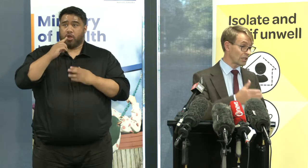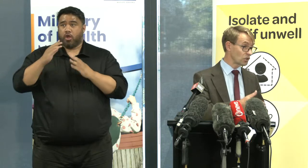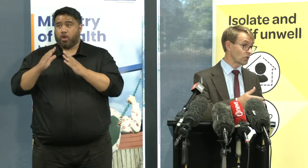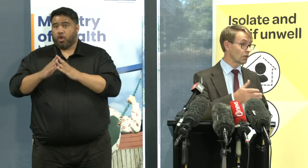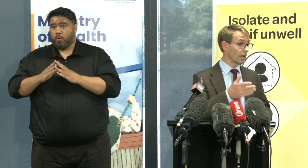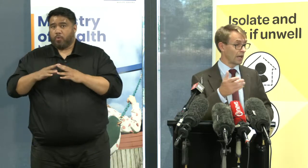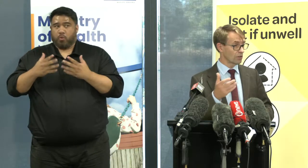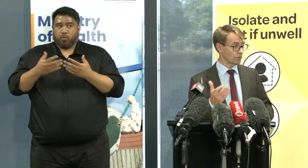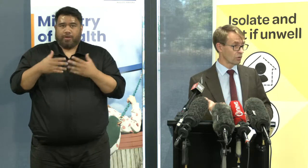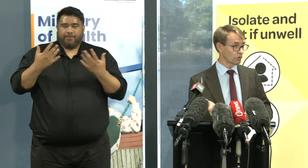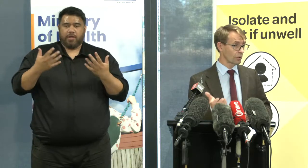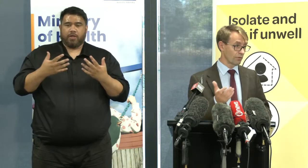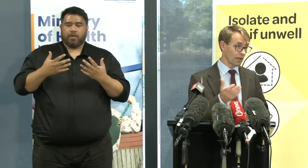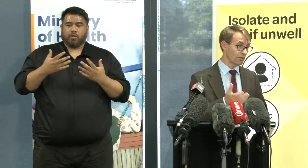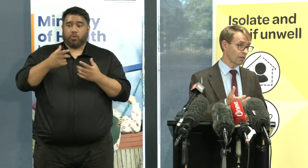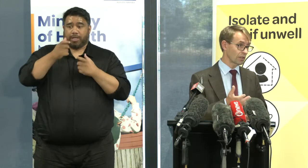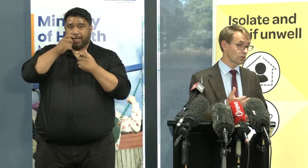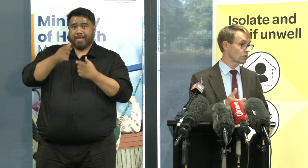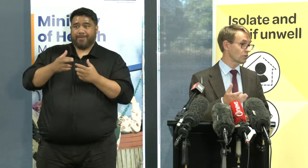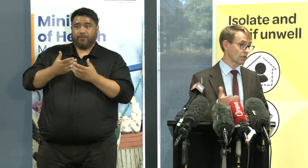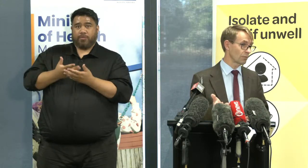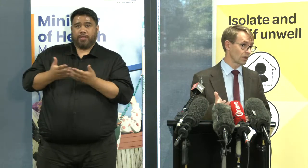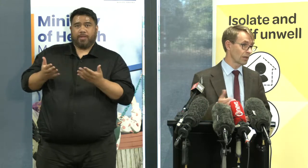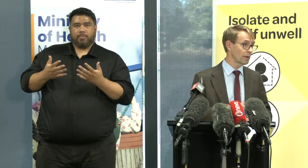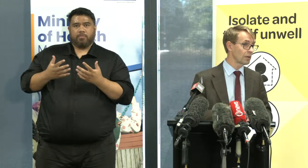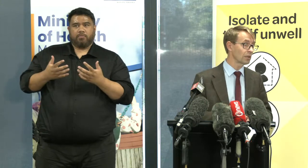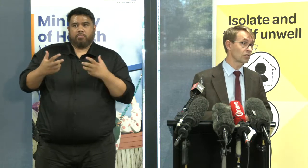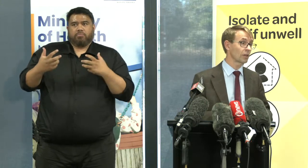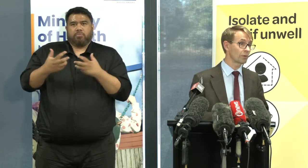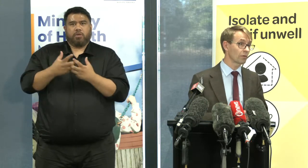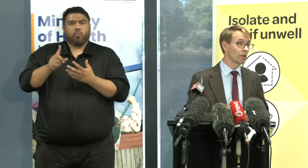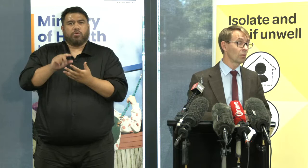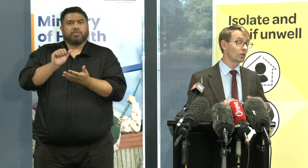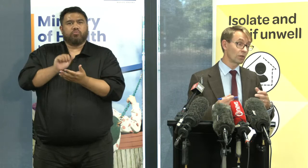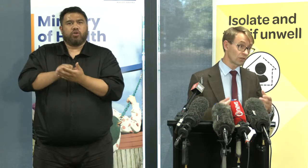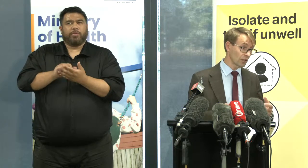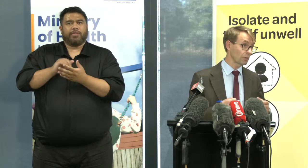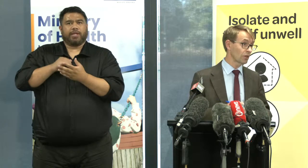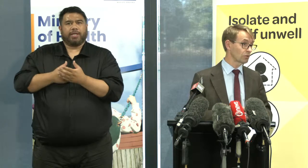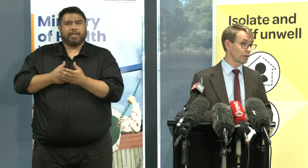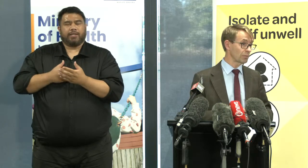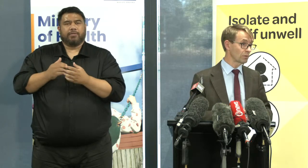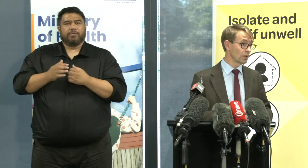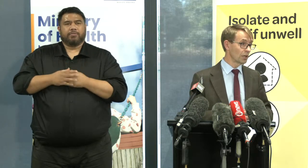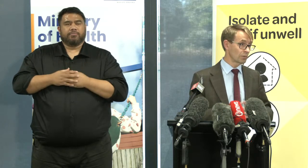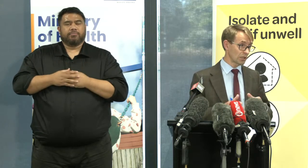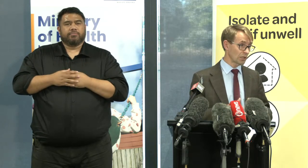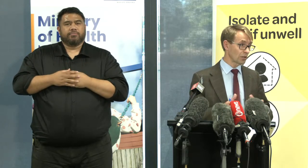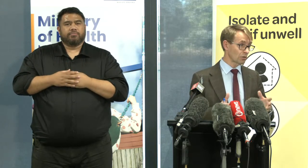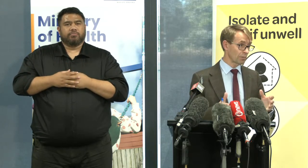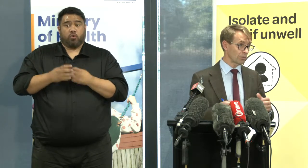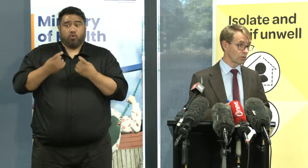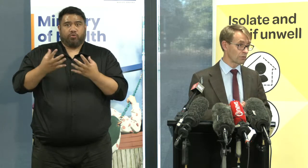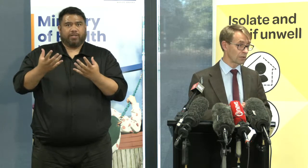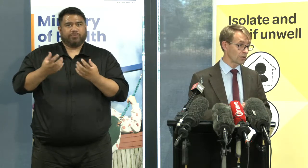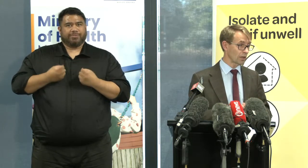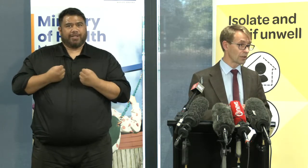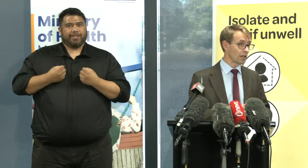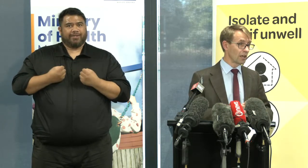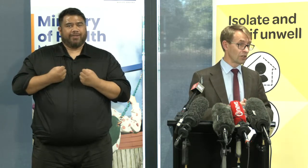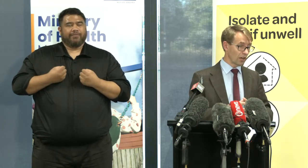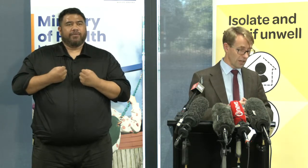their age and, of course, if they have other conditions and where they may be. And we know that some of those people, particularly the older people who